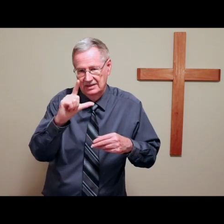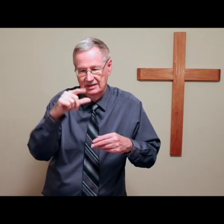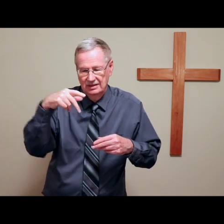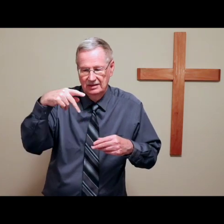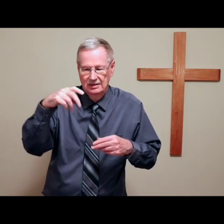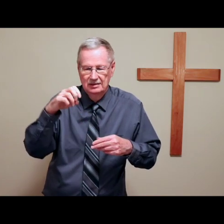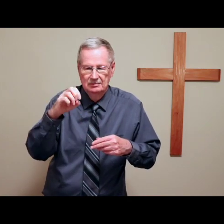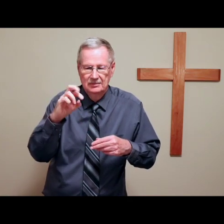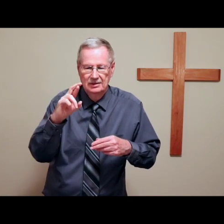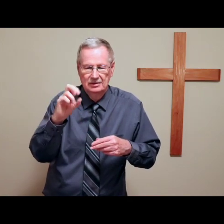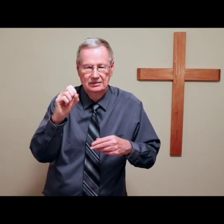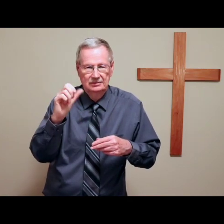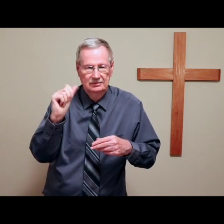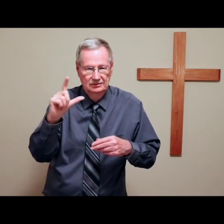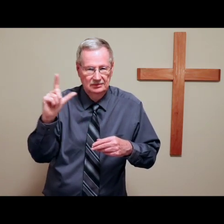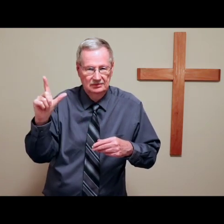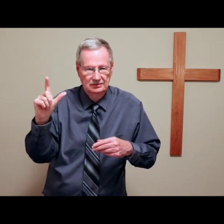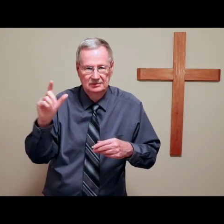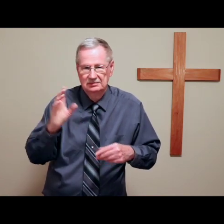Bill Purcell,